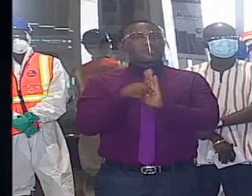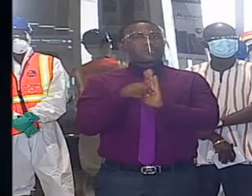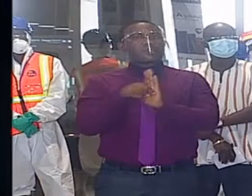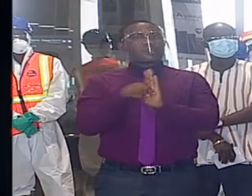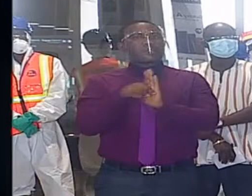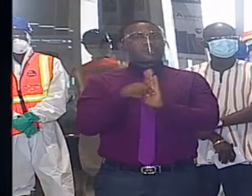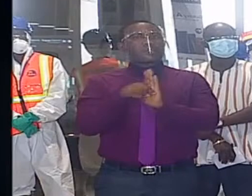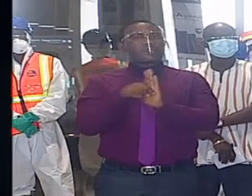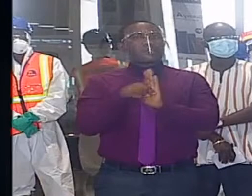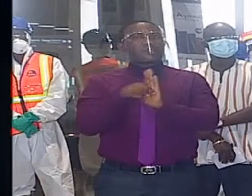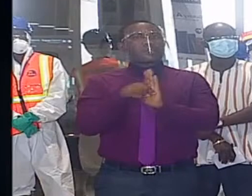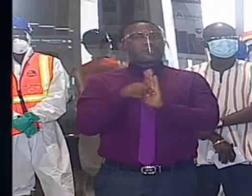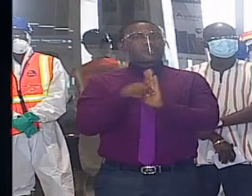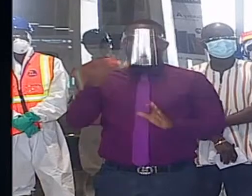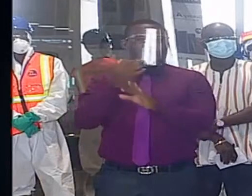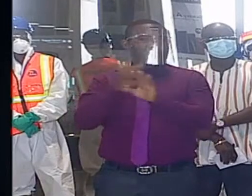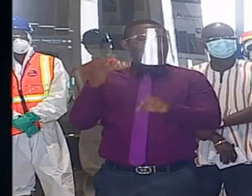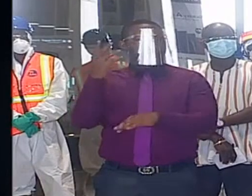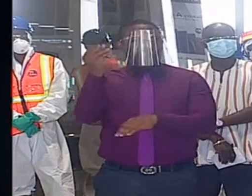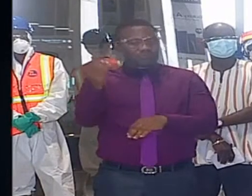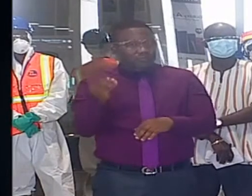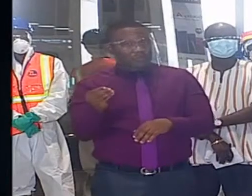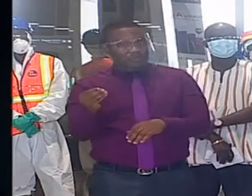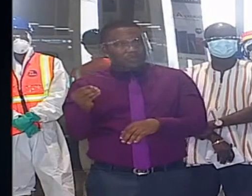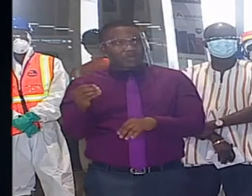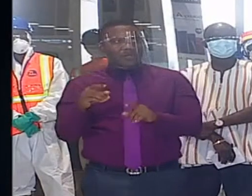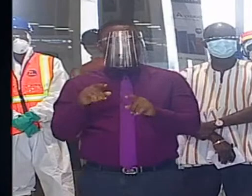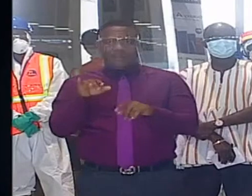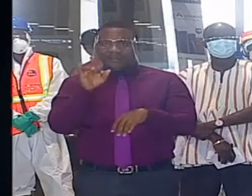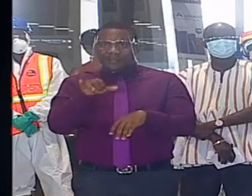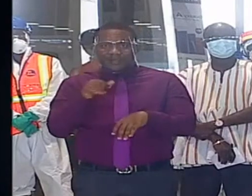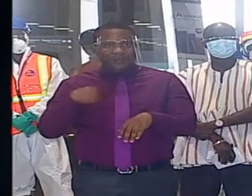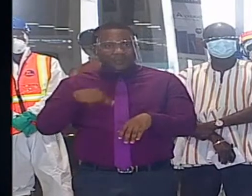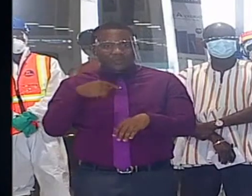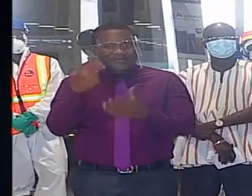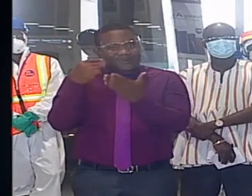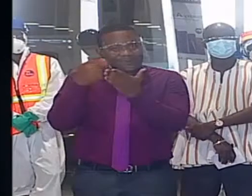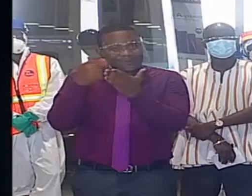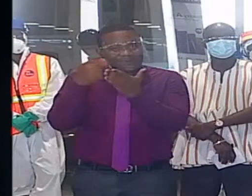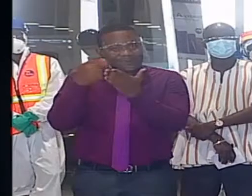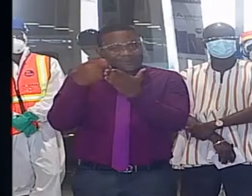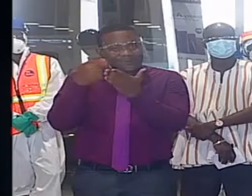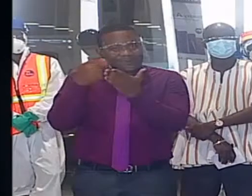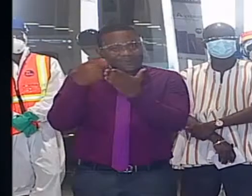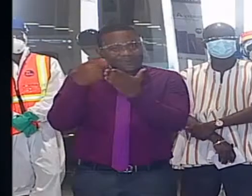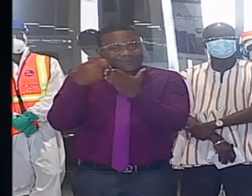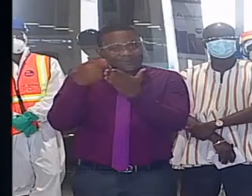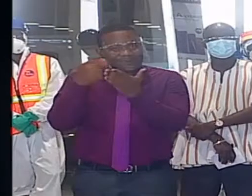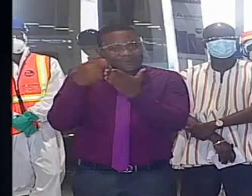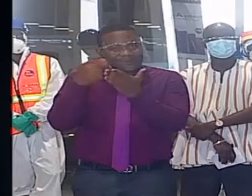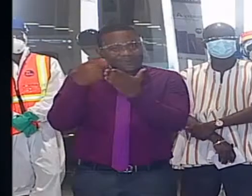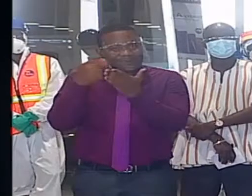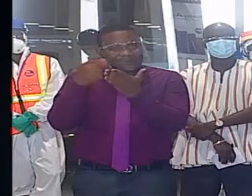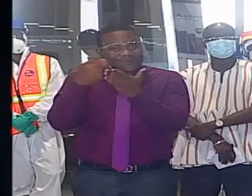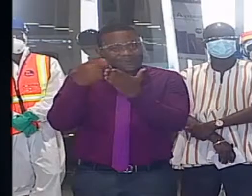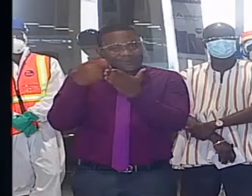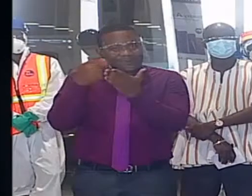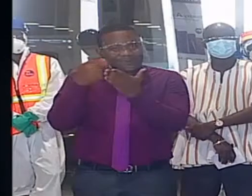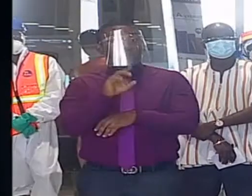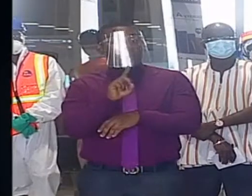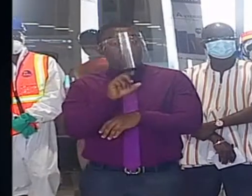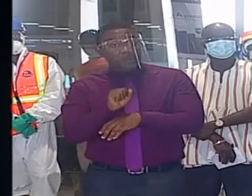to Ghanaians. And we got a solution that was checked at Noguchi, checked with